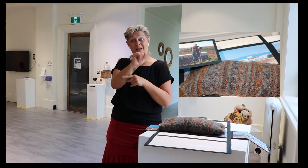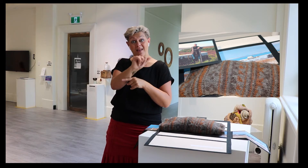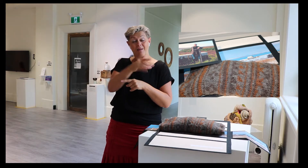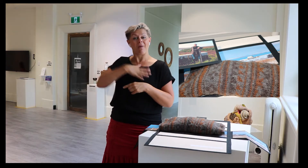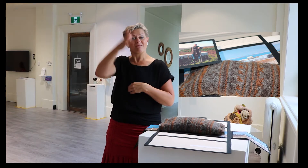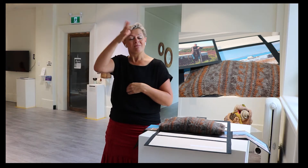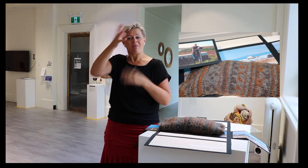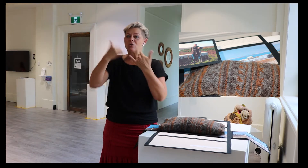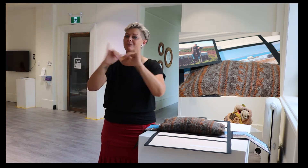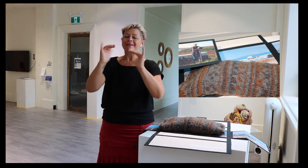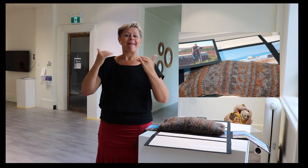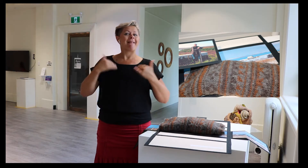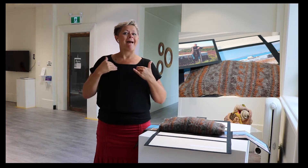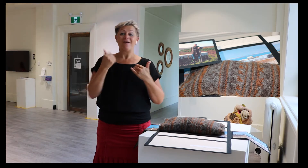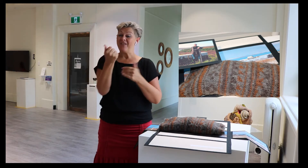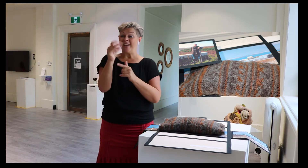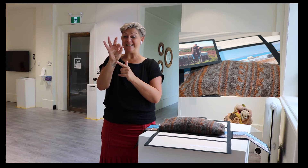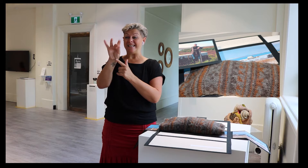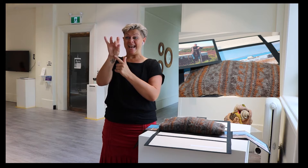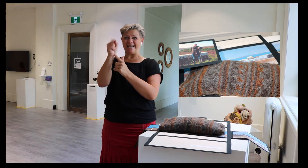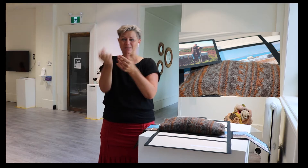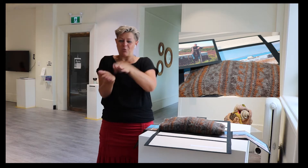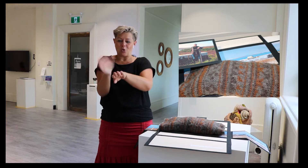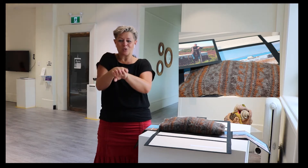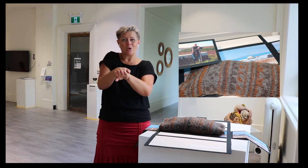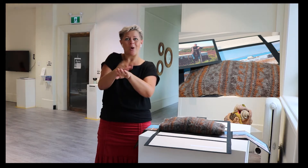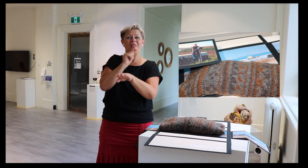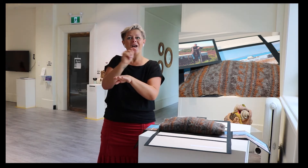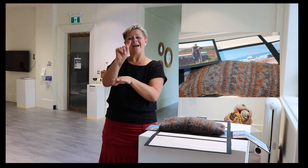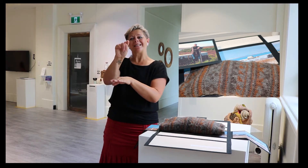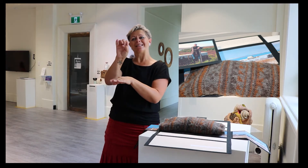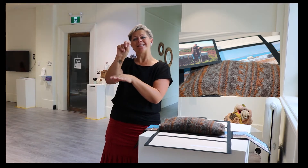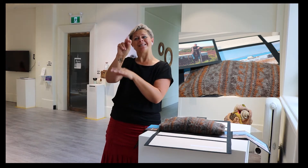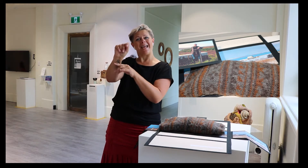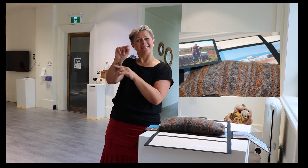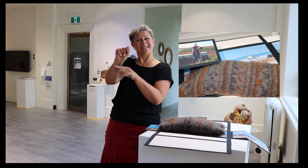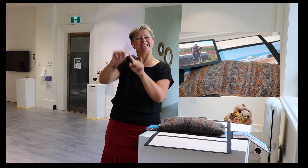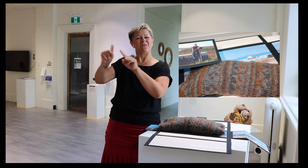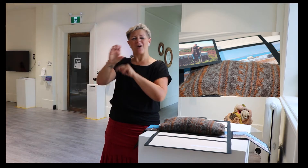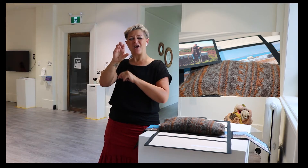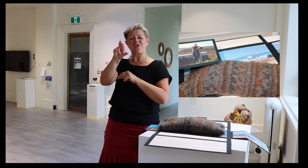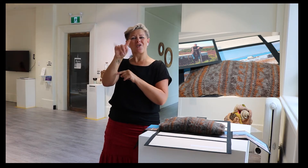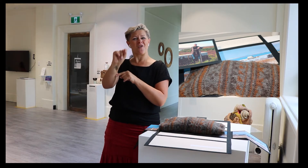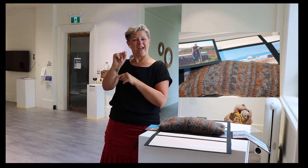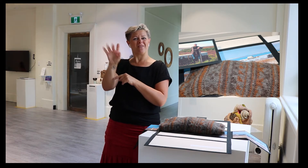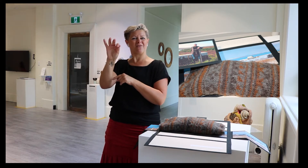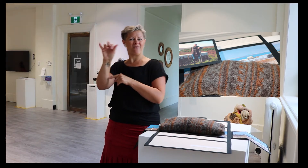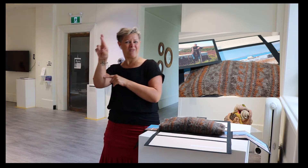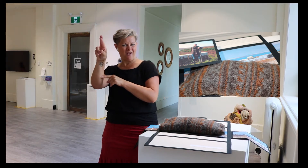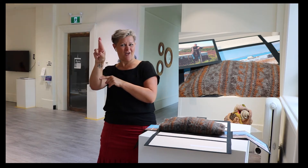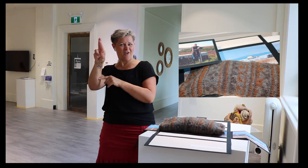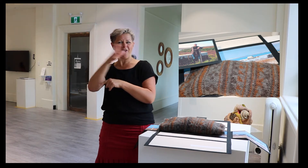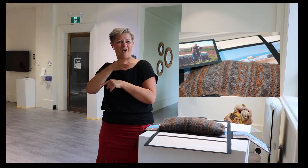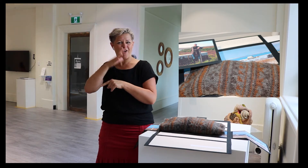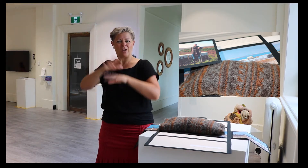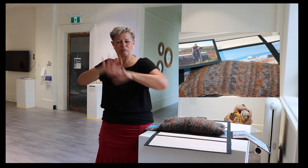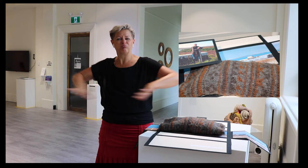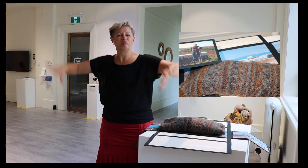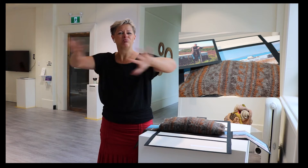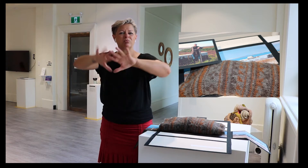has brochures from the 1980s The Tent, Edinburgh Festival's craft fair in Princess Street Gardens, where my